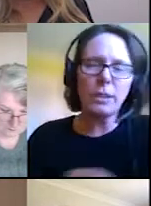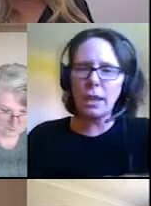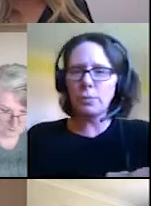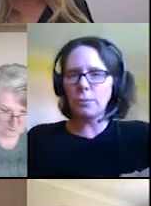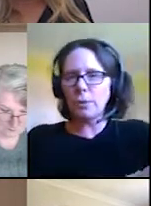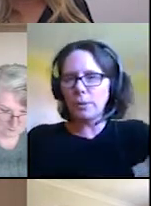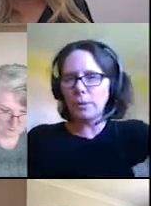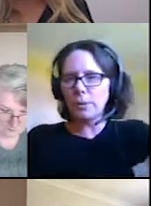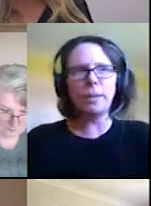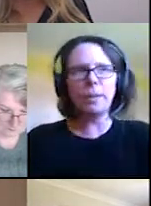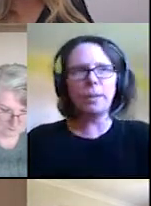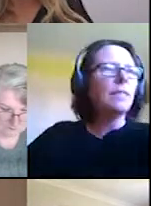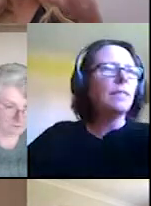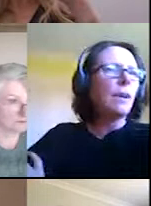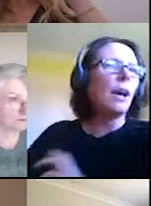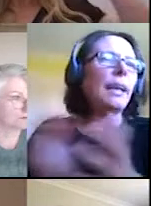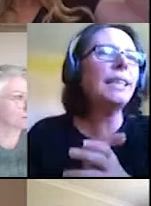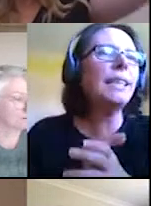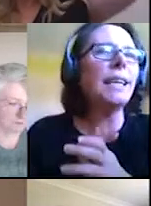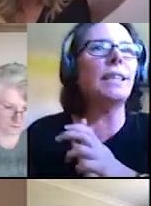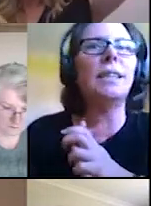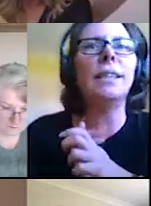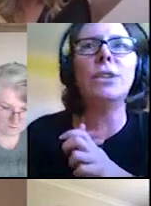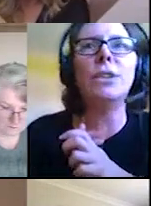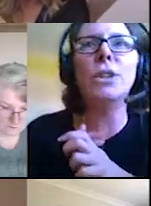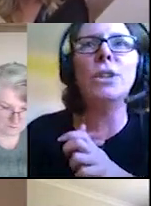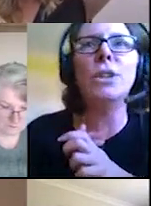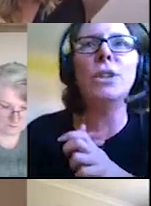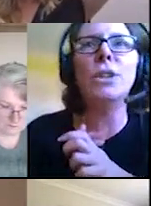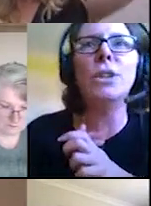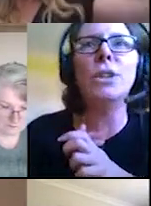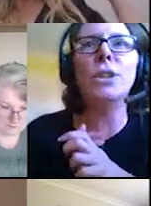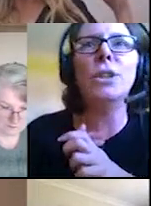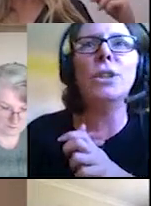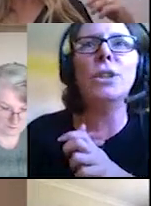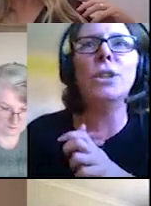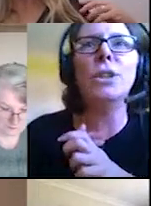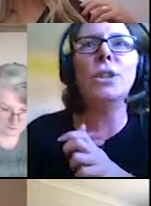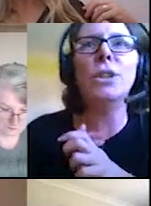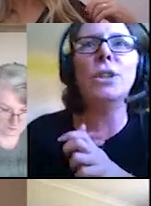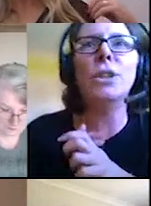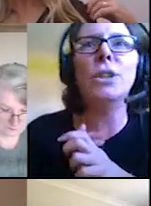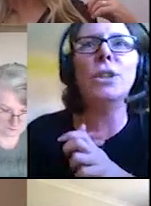minutes. Yeah, we've got. Okay, because I'm keen to get to the doing kind of stuff.